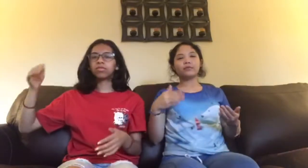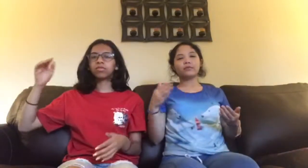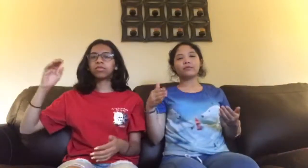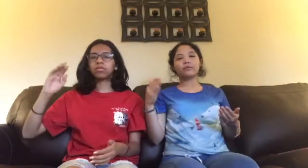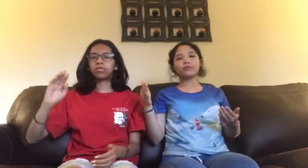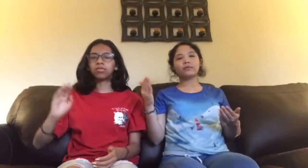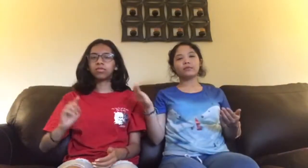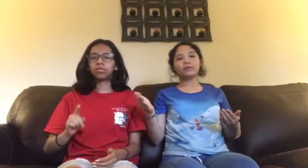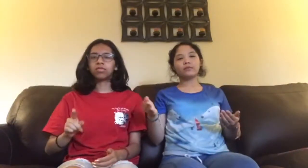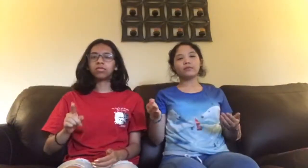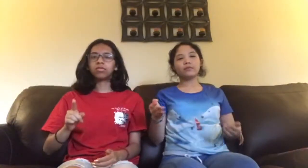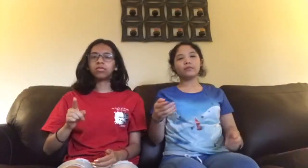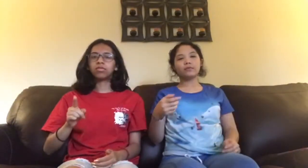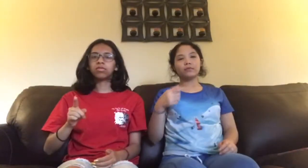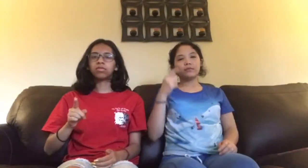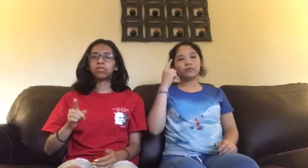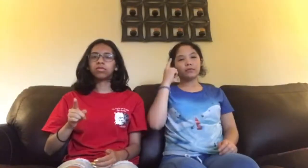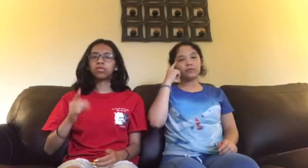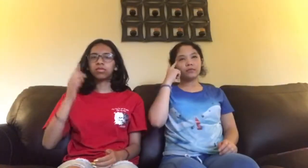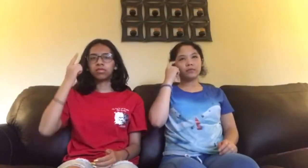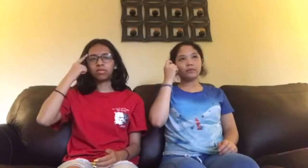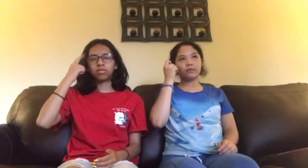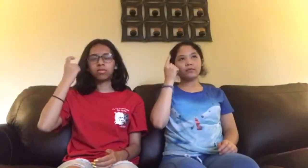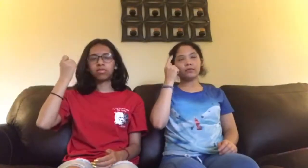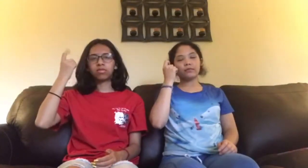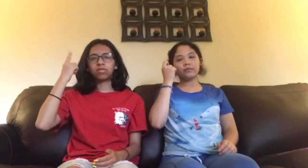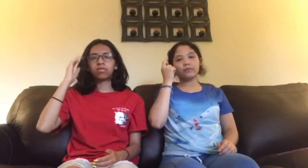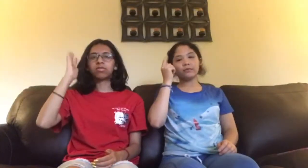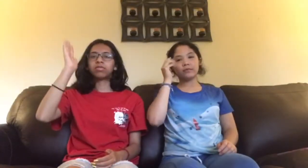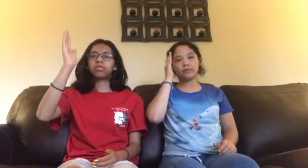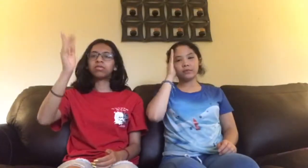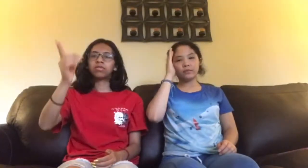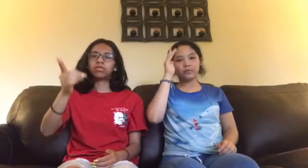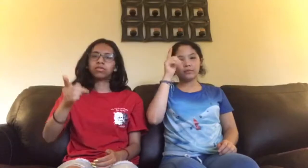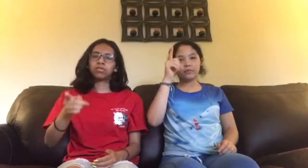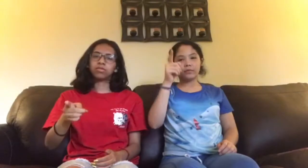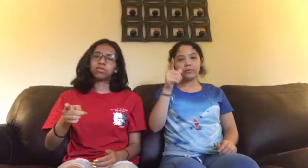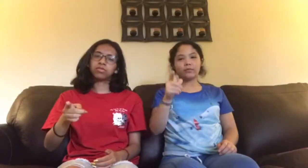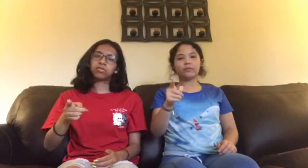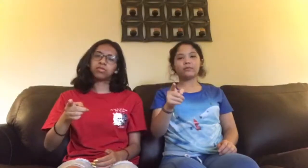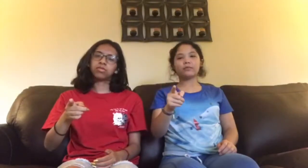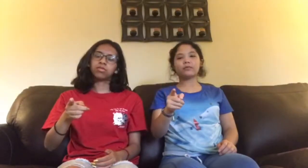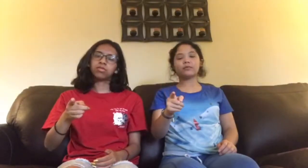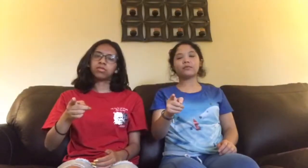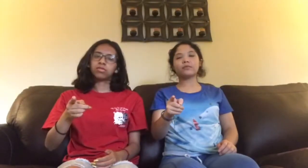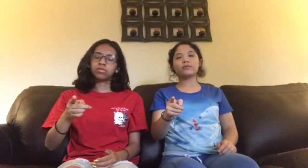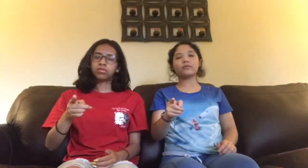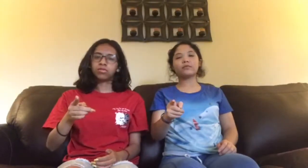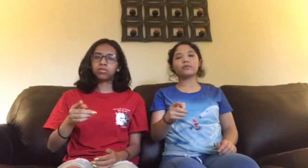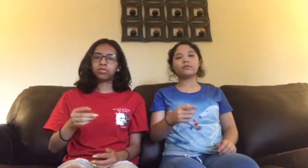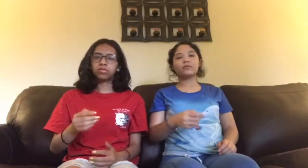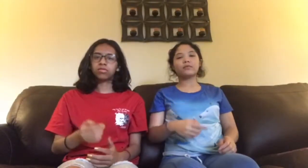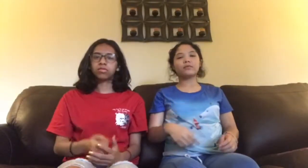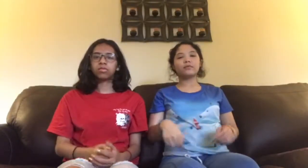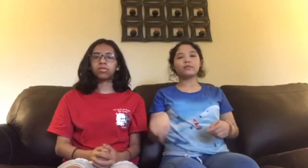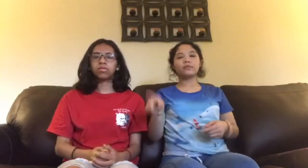I think you'll understand When